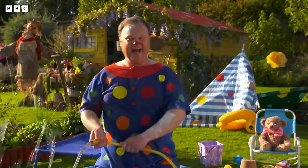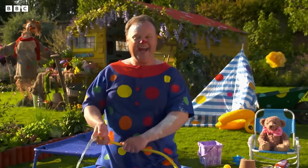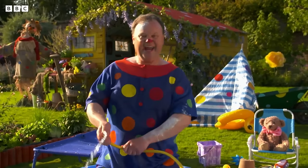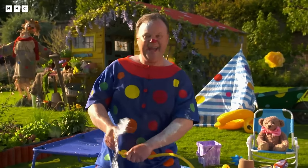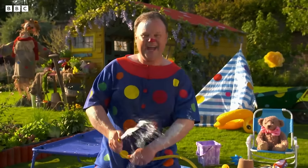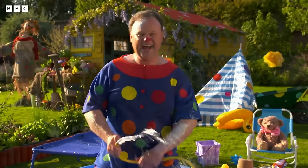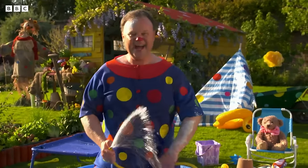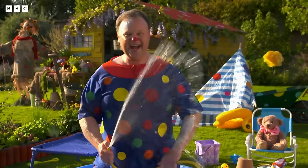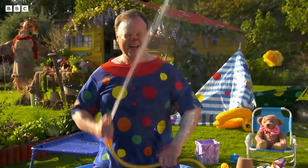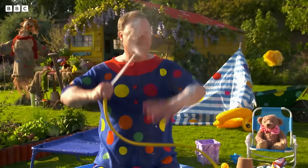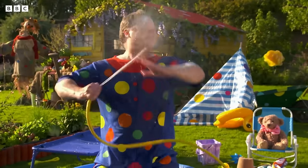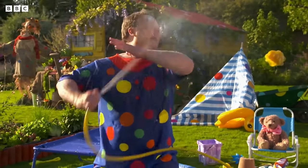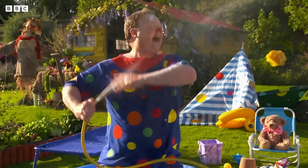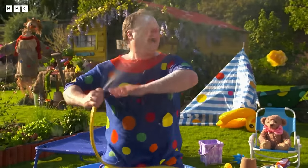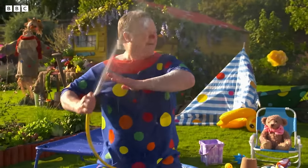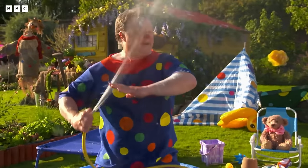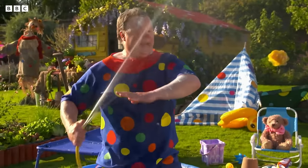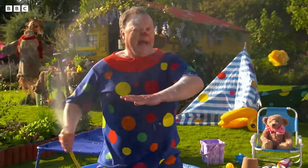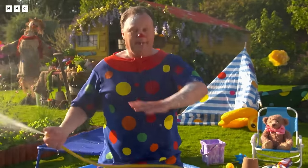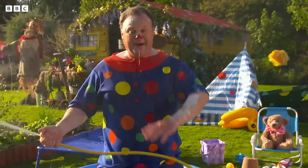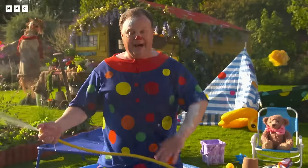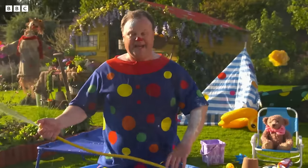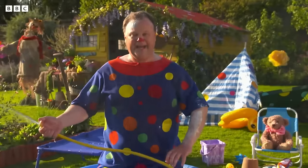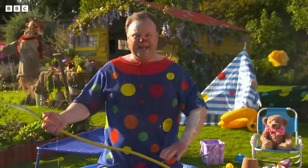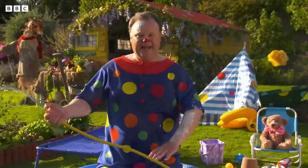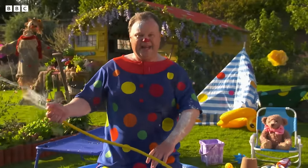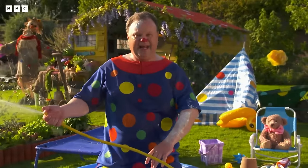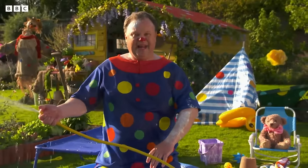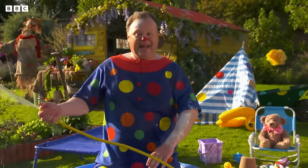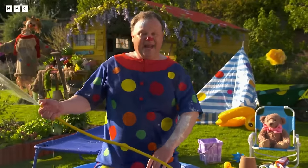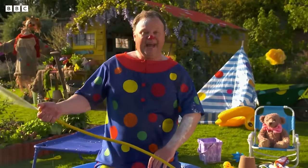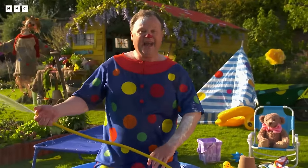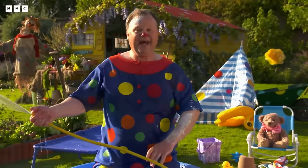Thank you, Mr. Tumble. We think you're a star.